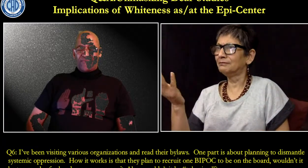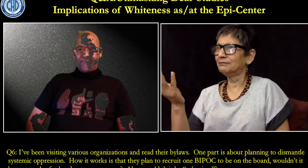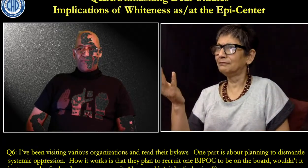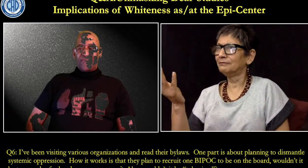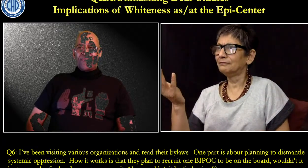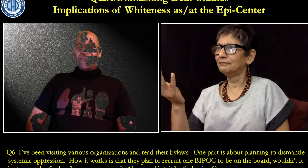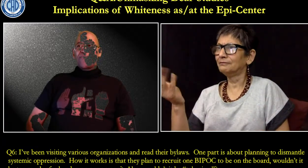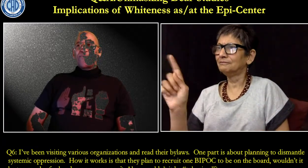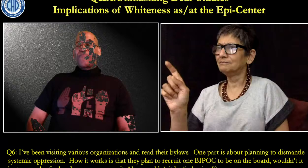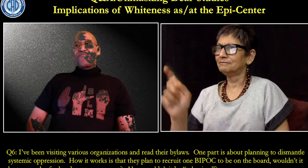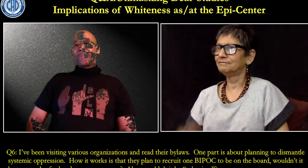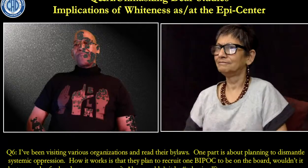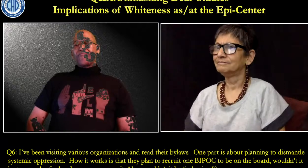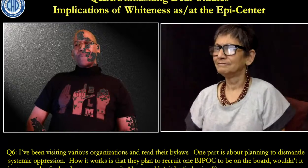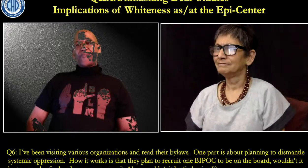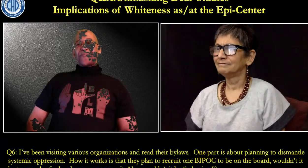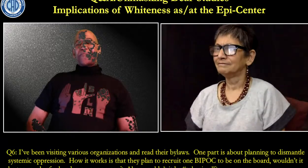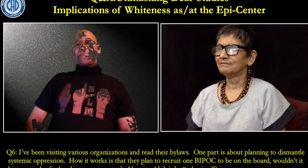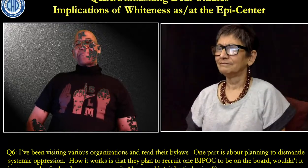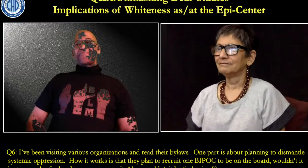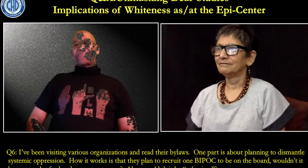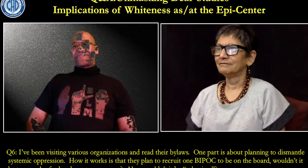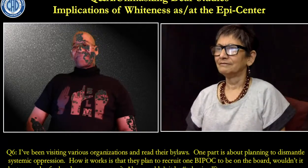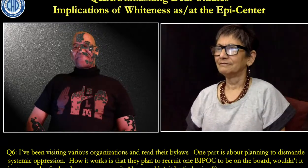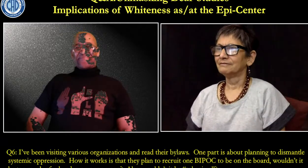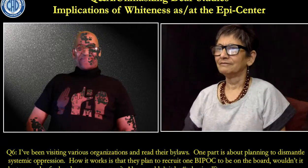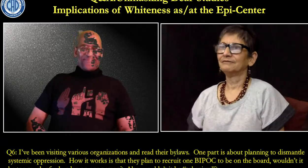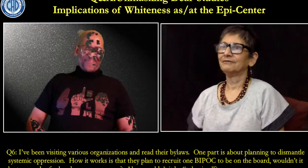Would that be considered tokenism?